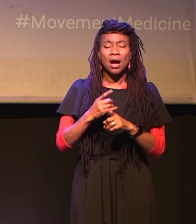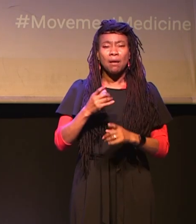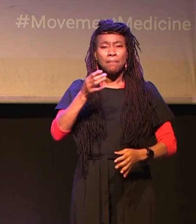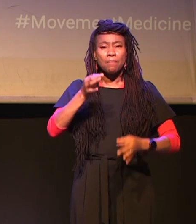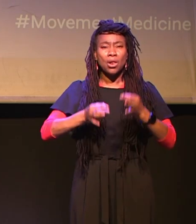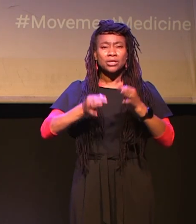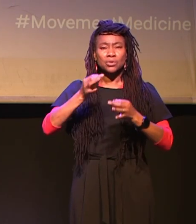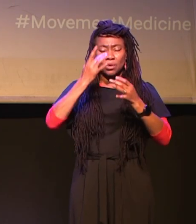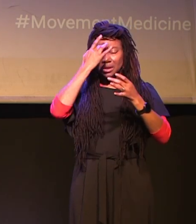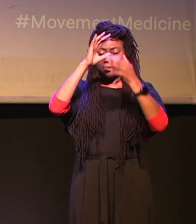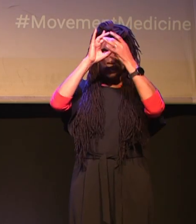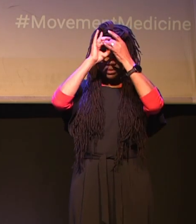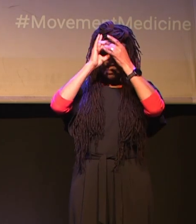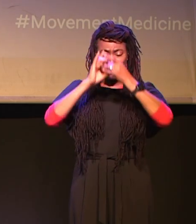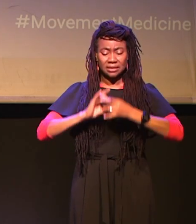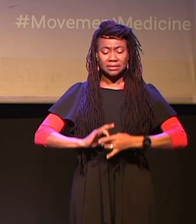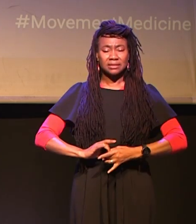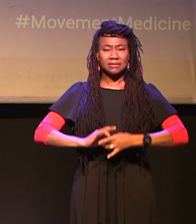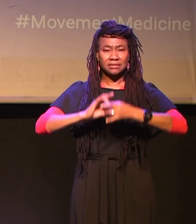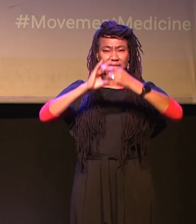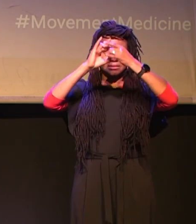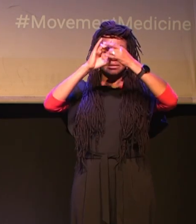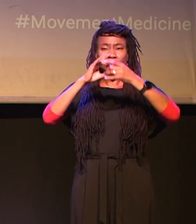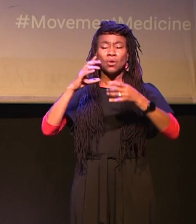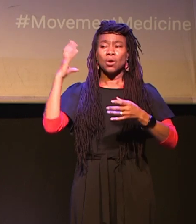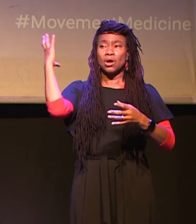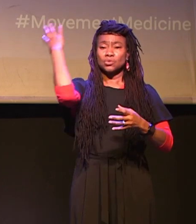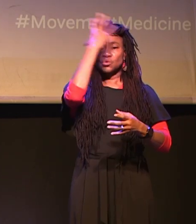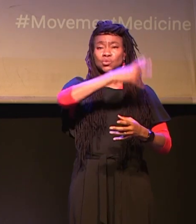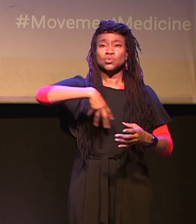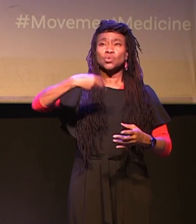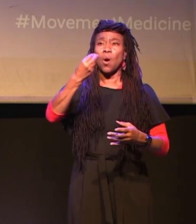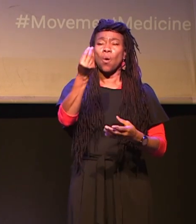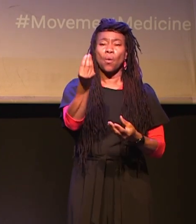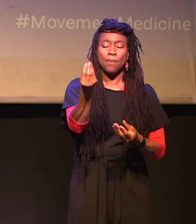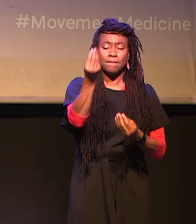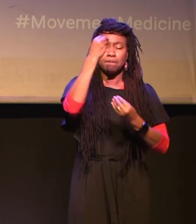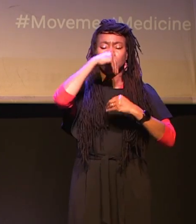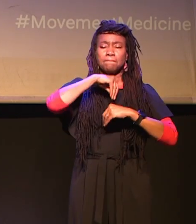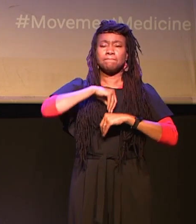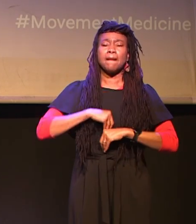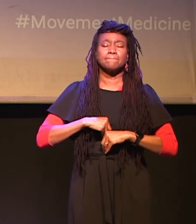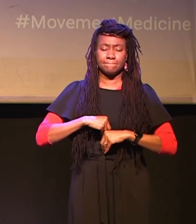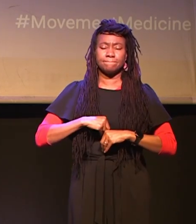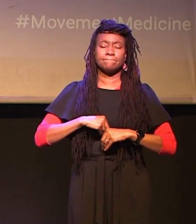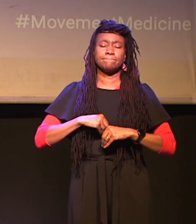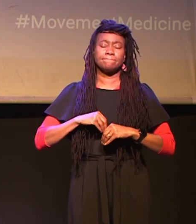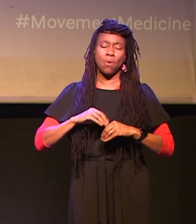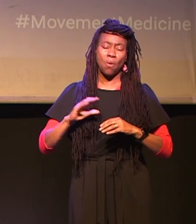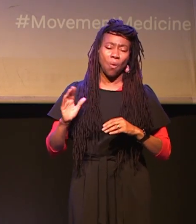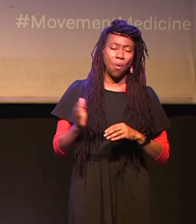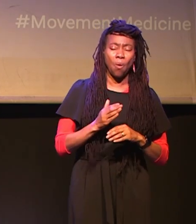dullering the soul back into our bodies, but also to all life and living worlds and plant nations. Like